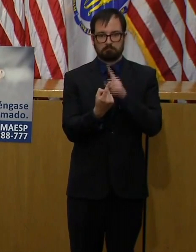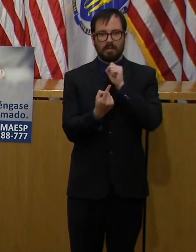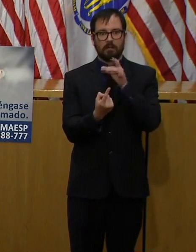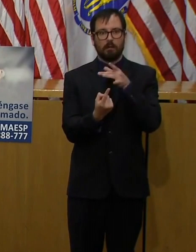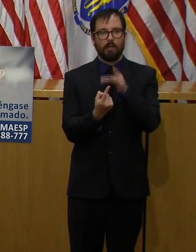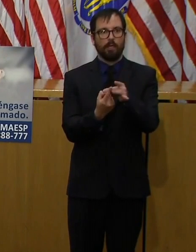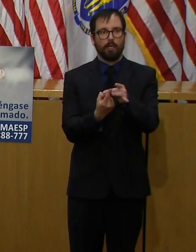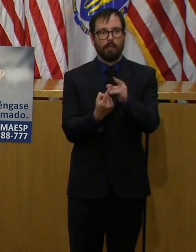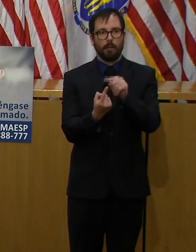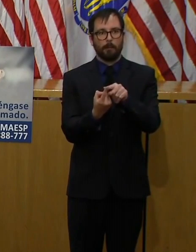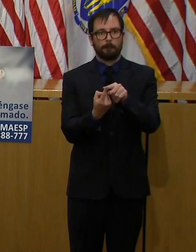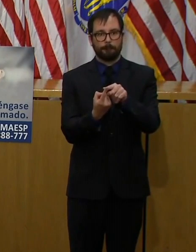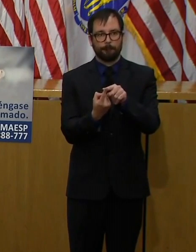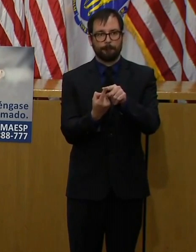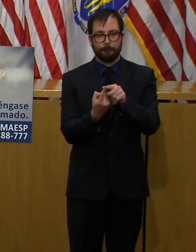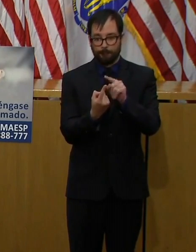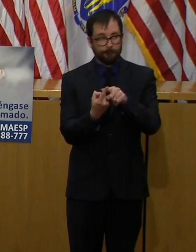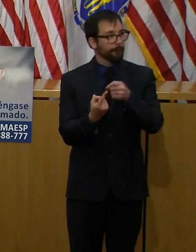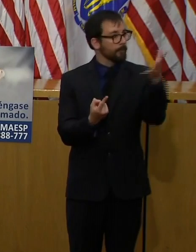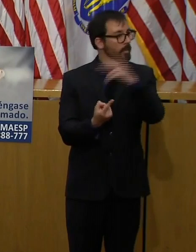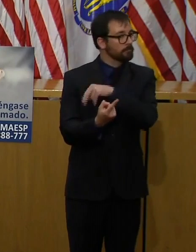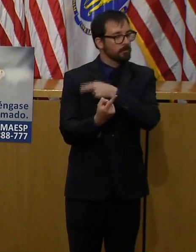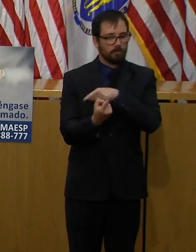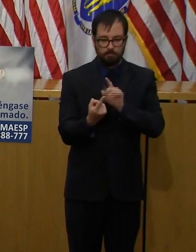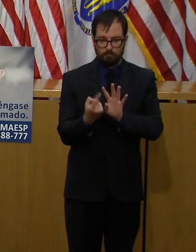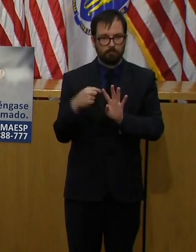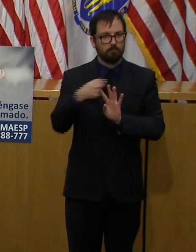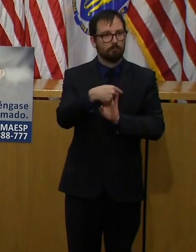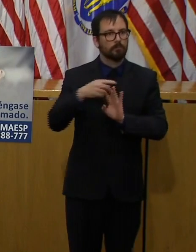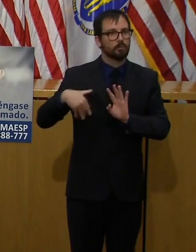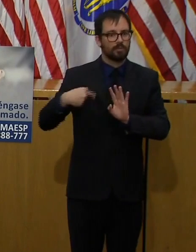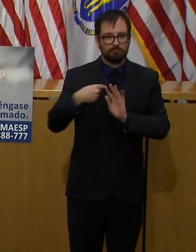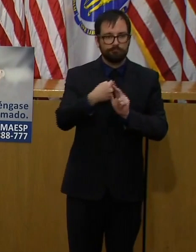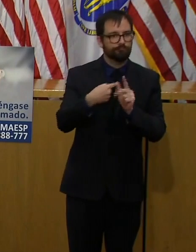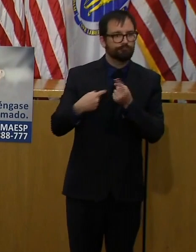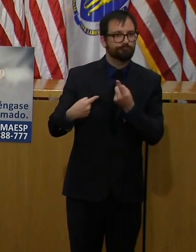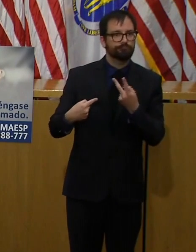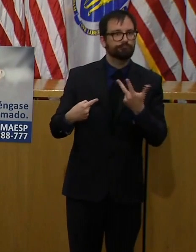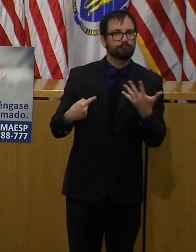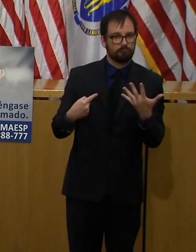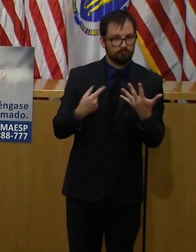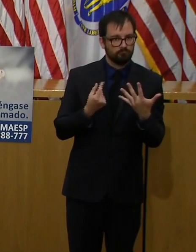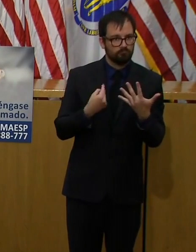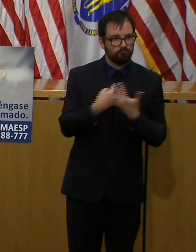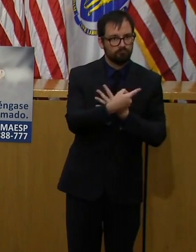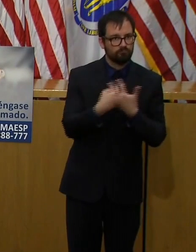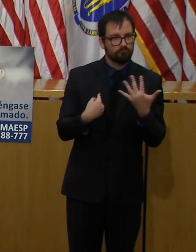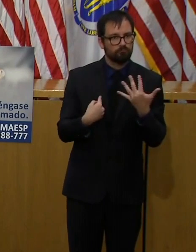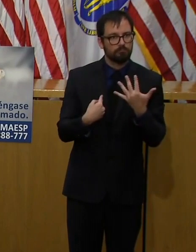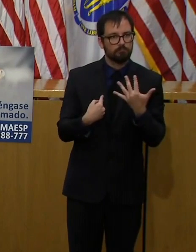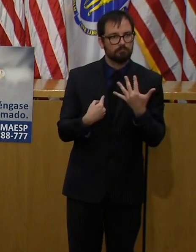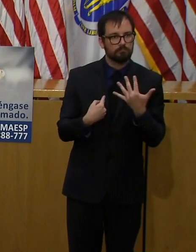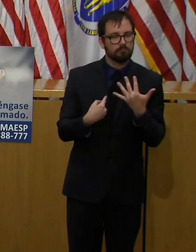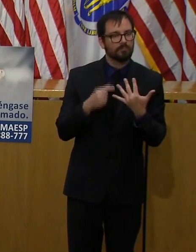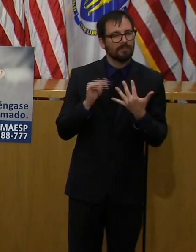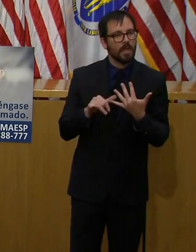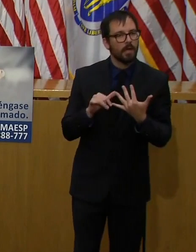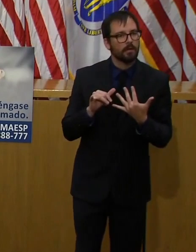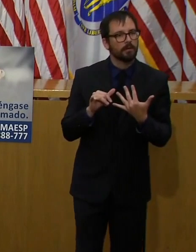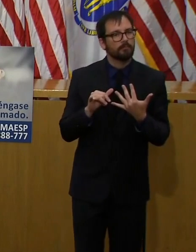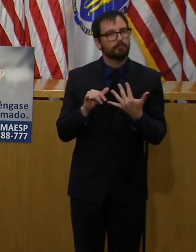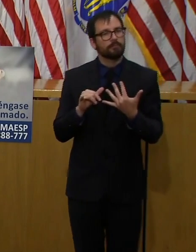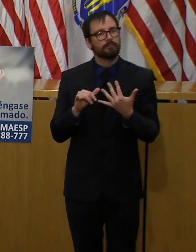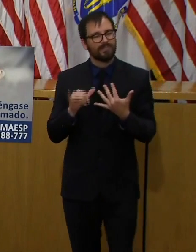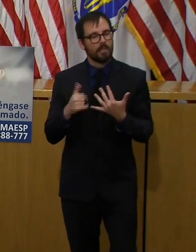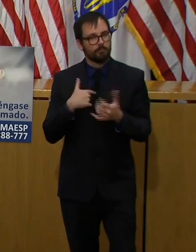your children, obviously there's the Department of Children and Families who would come in and take custody, but can we help you create like a crisis plan